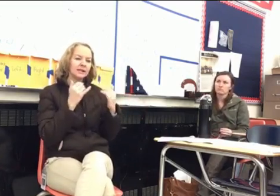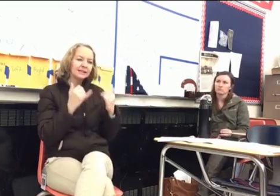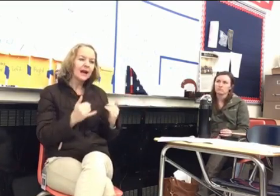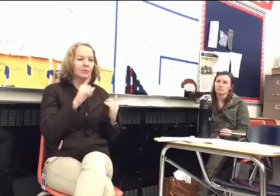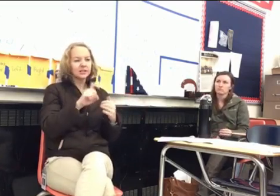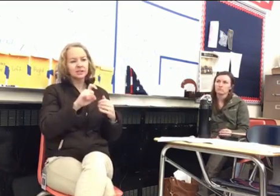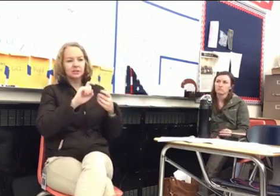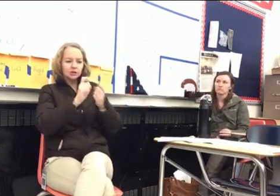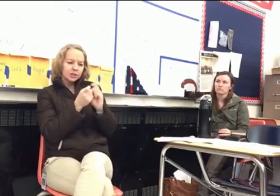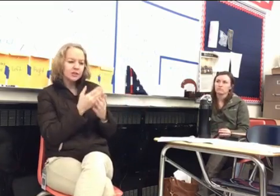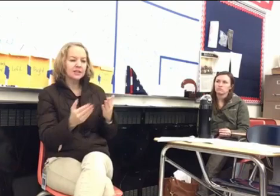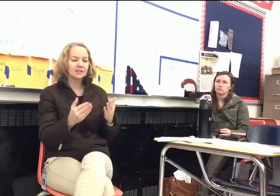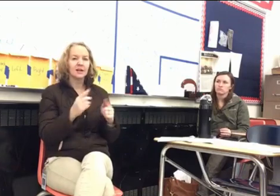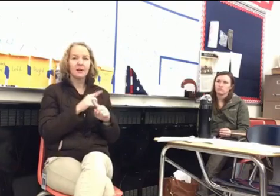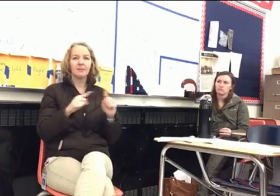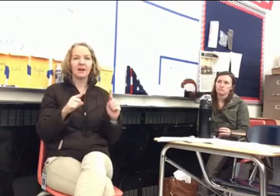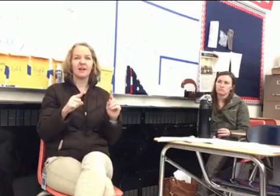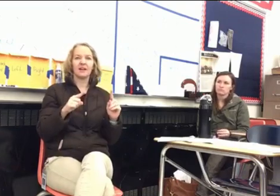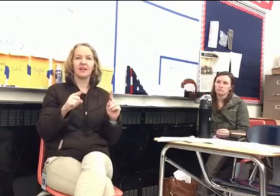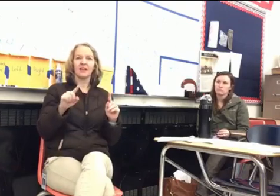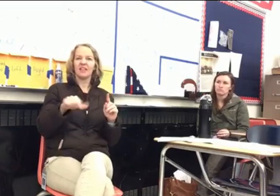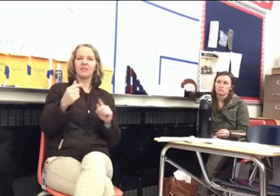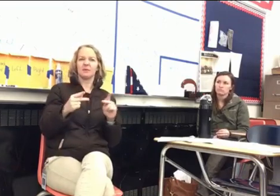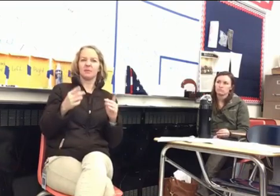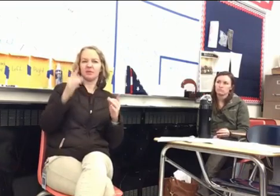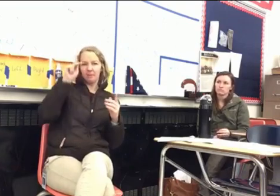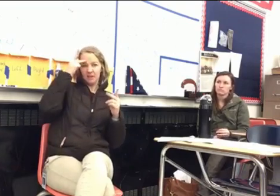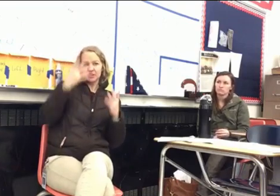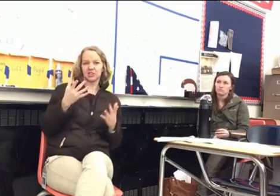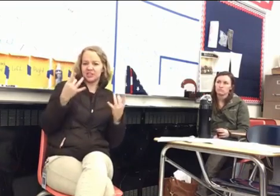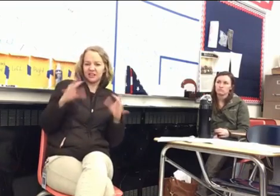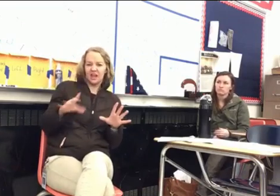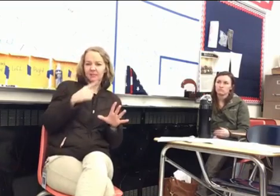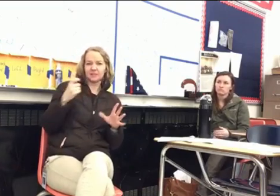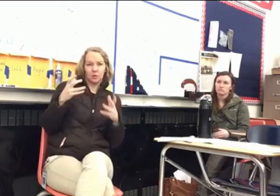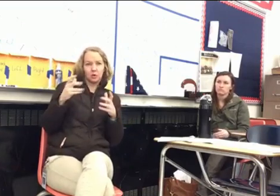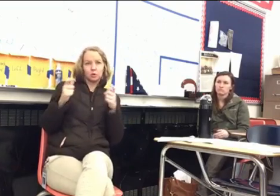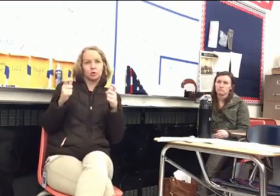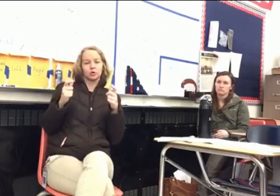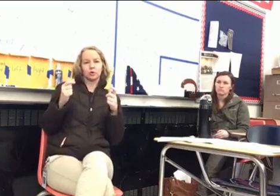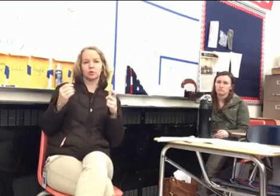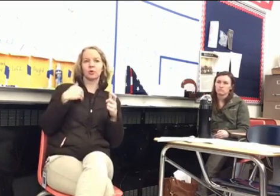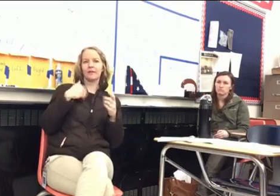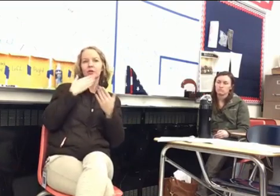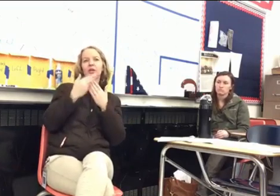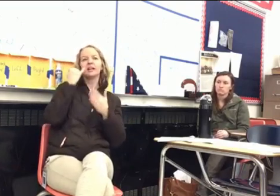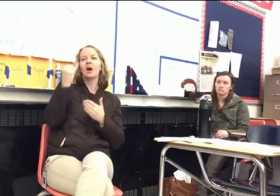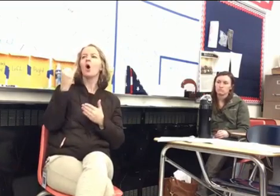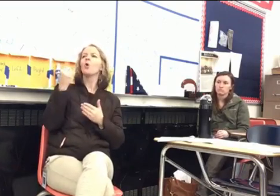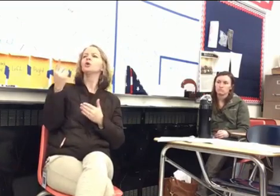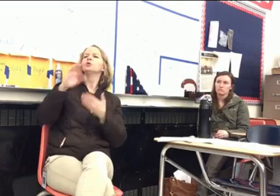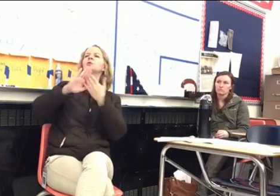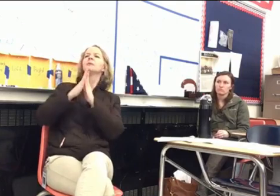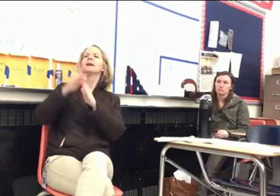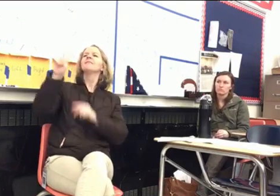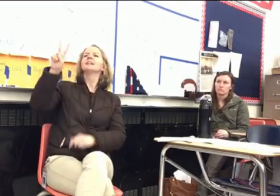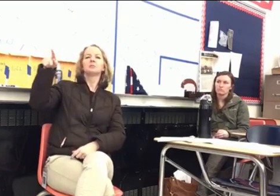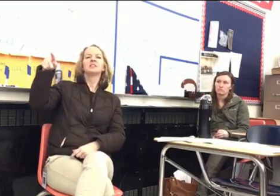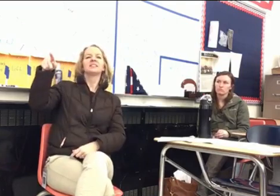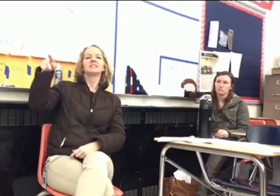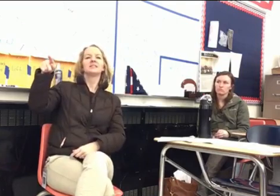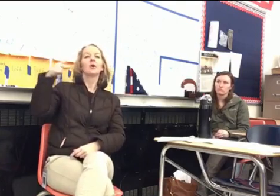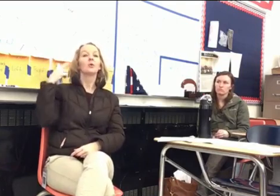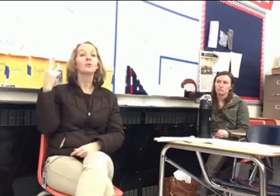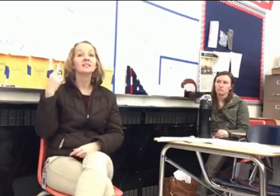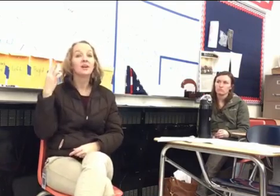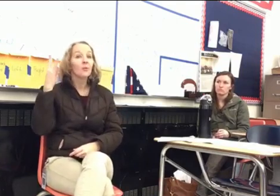Well, the problem is they didn't like that because they like controlling everything. So they had a great idea. Why don't you go become the vice president? The reason why